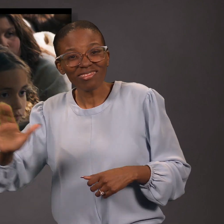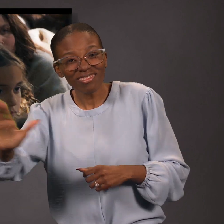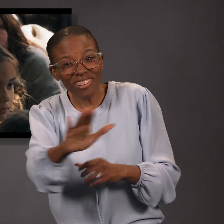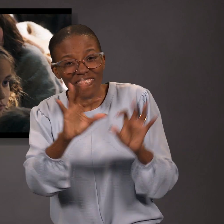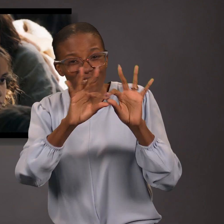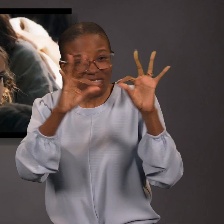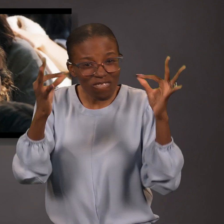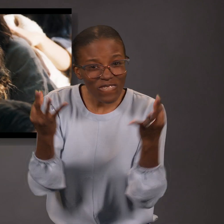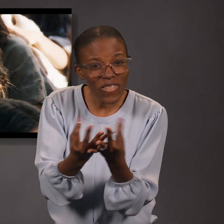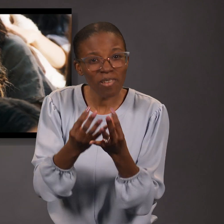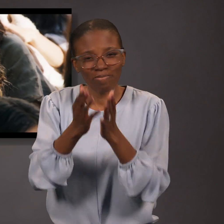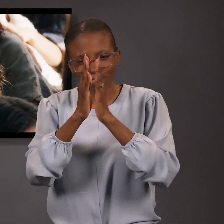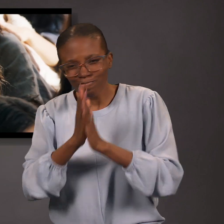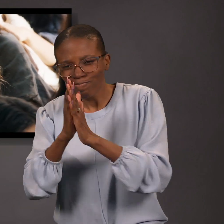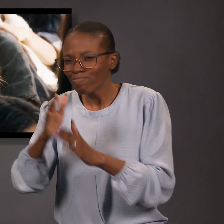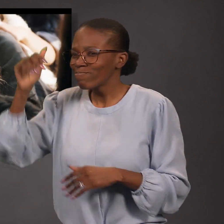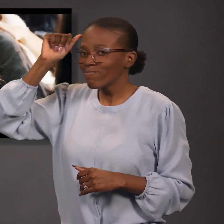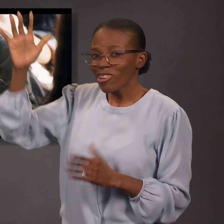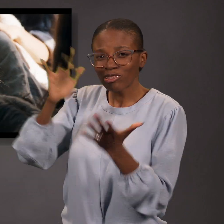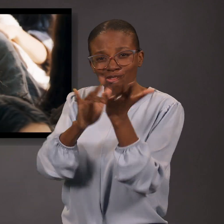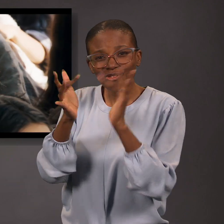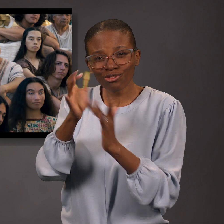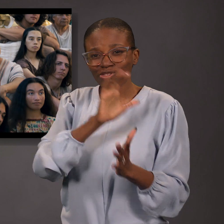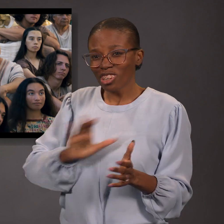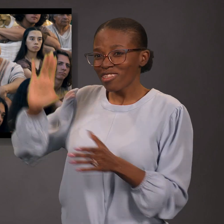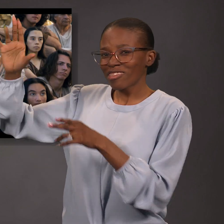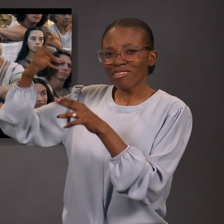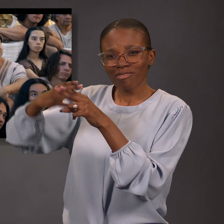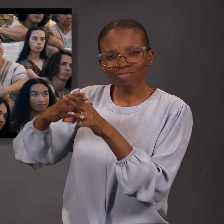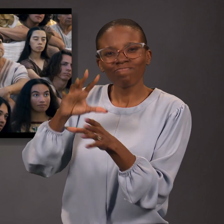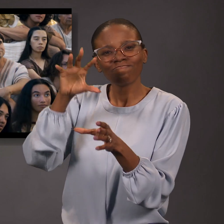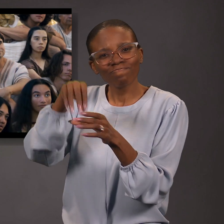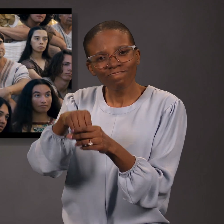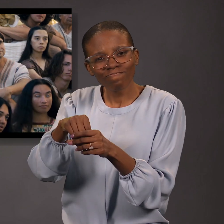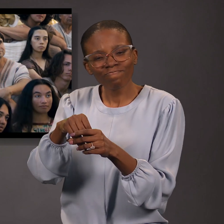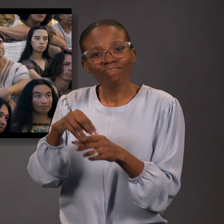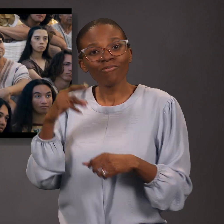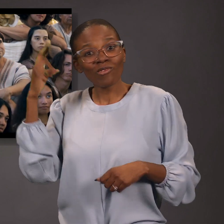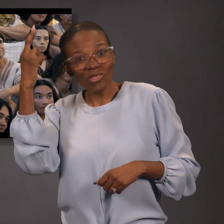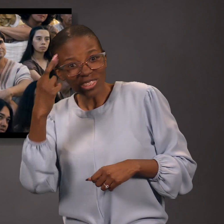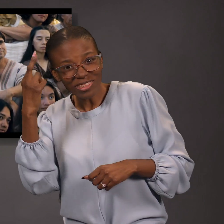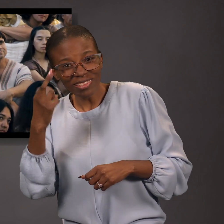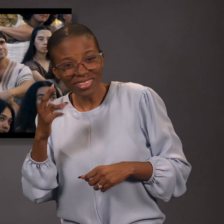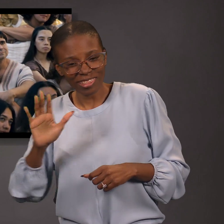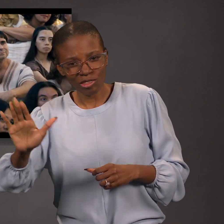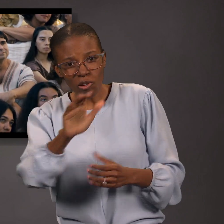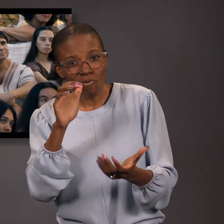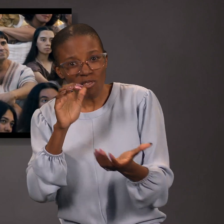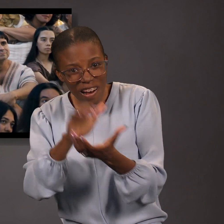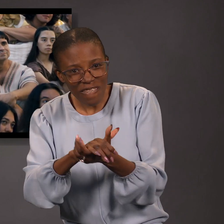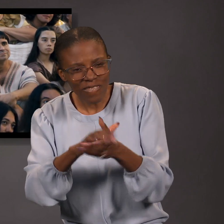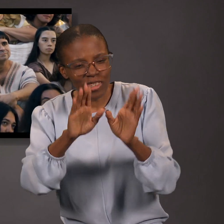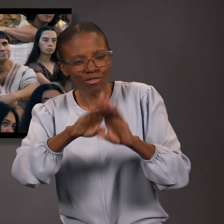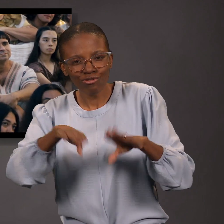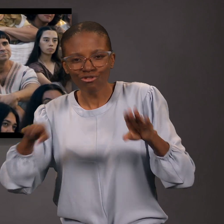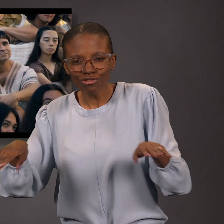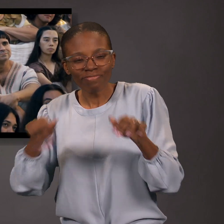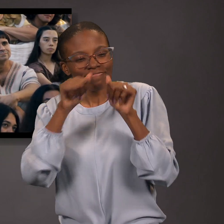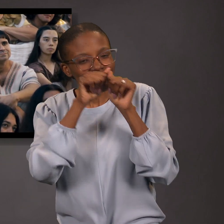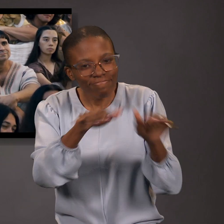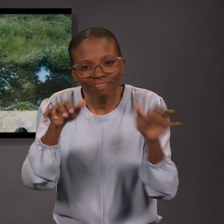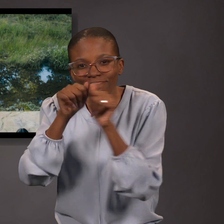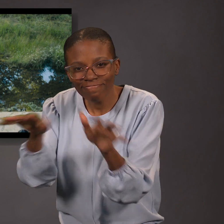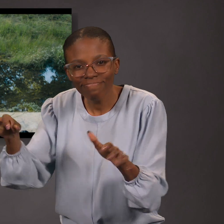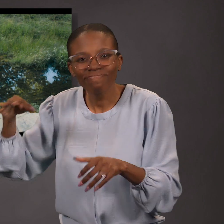him down into the waters of baptism. Pray in your families unto the Father, always in the name of Jesus